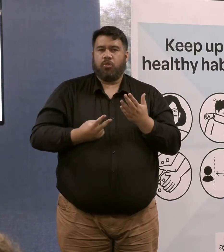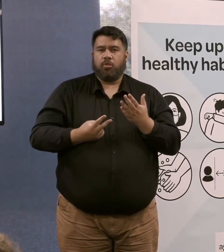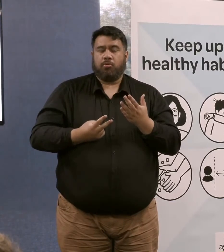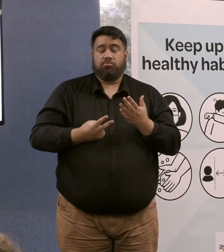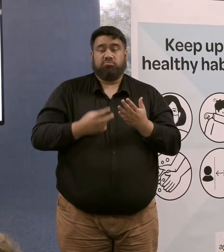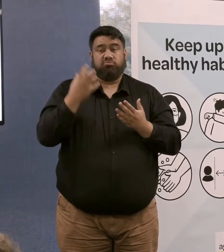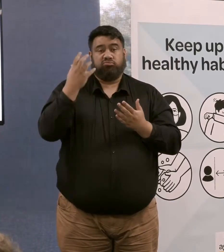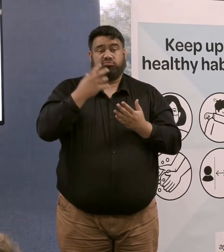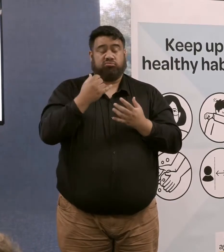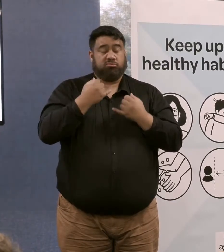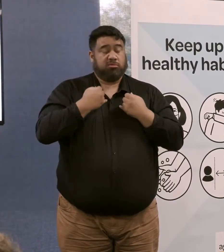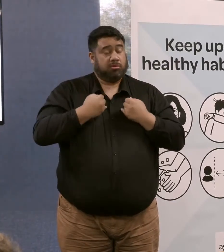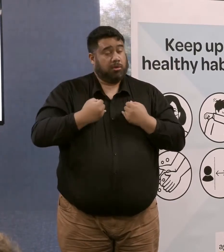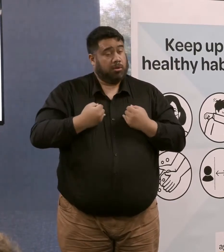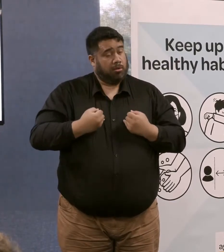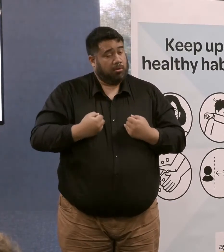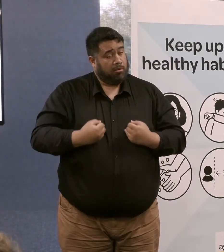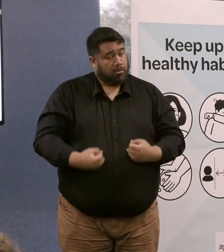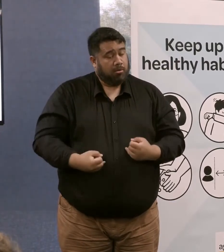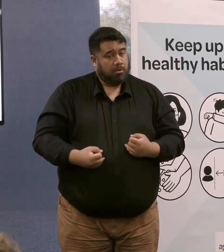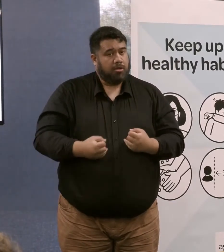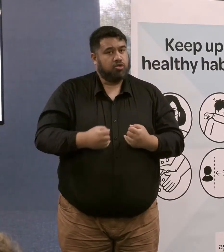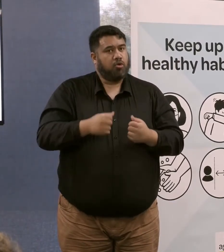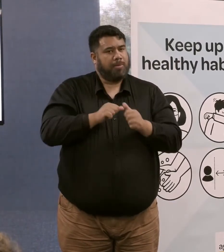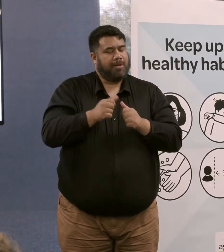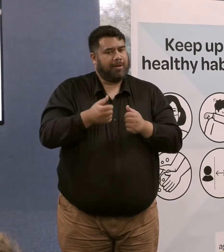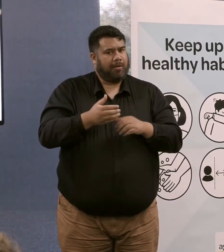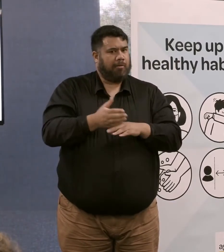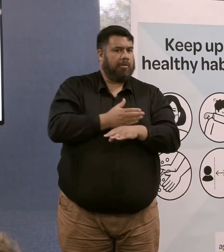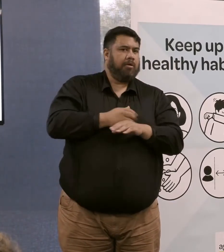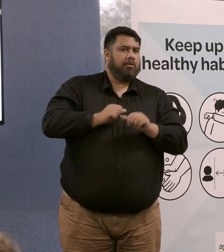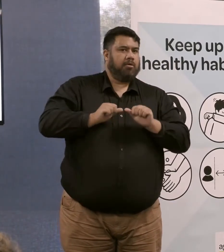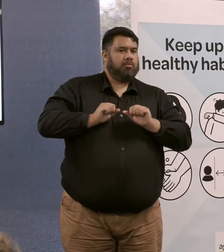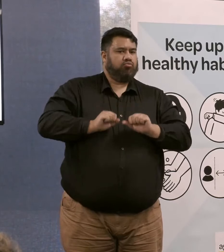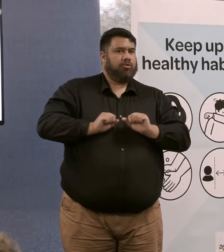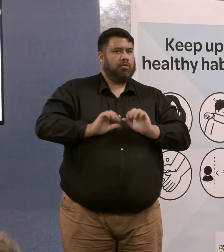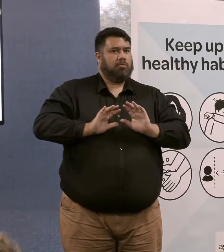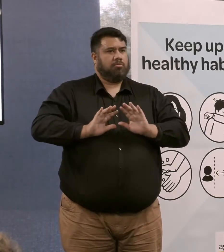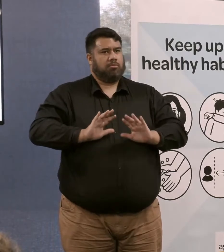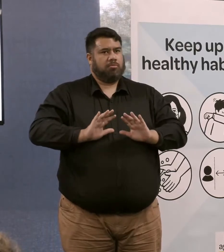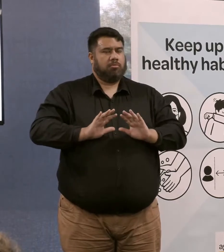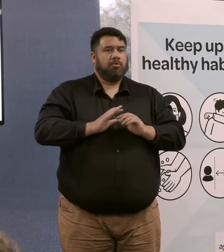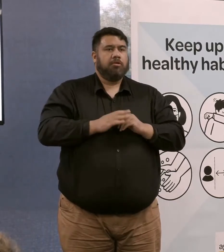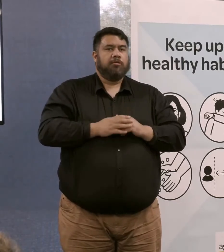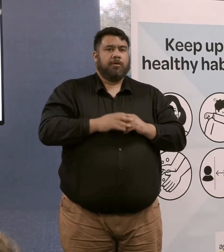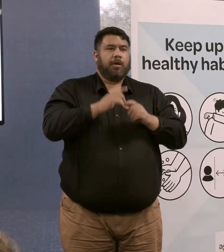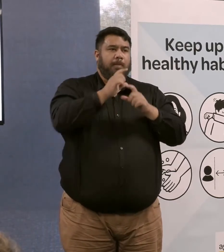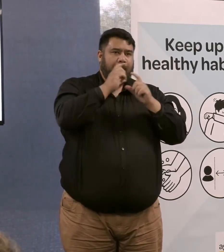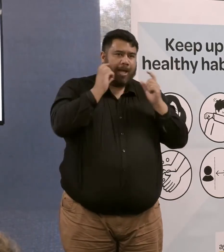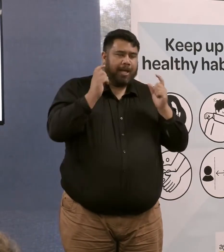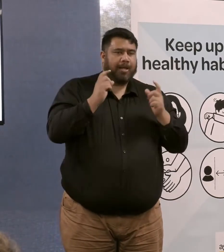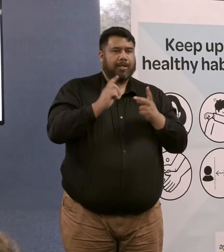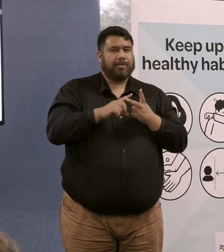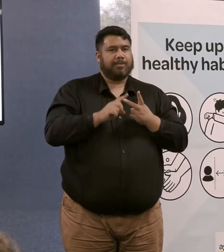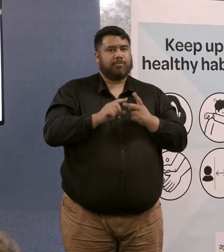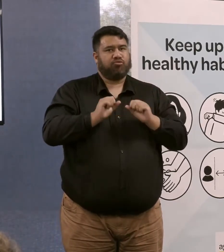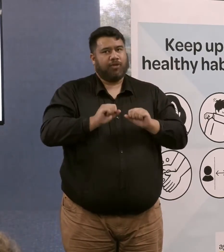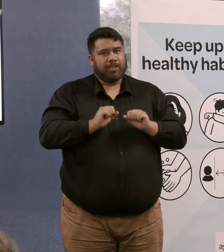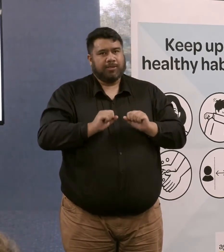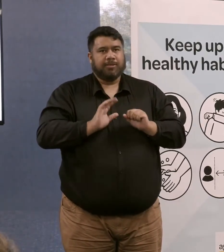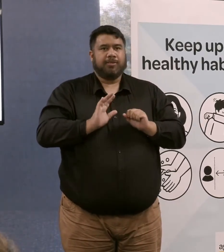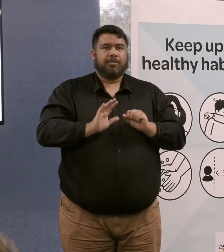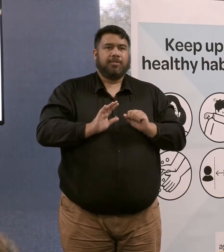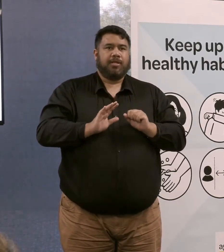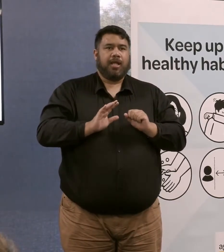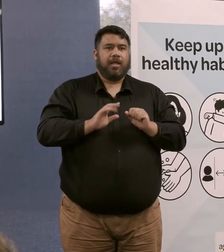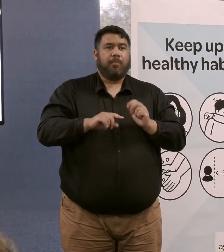to do everything you can to prevent yourself getting a respiratory infection, masks and so on, but also to have both